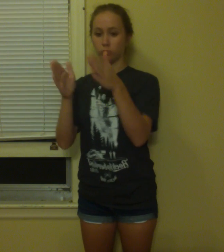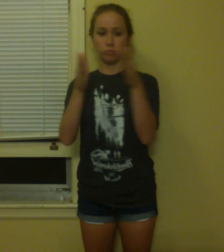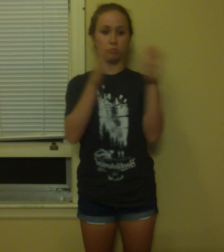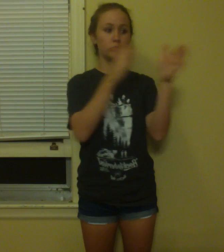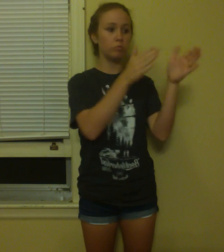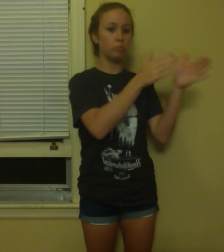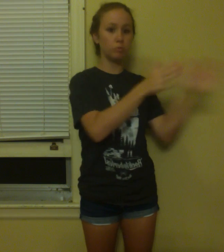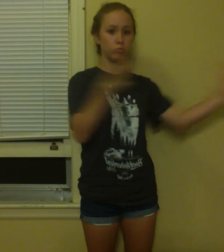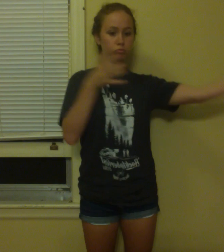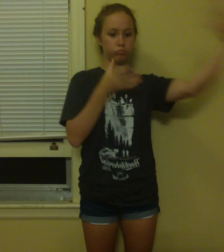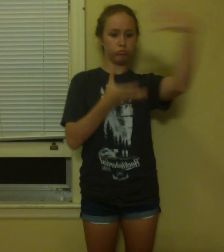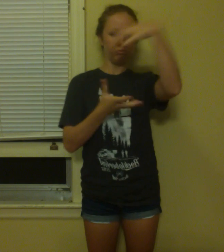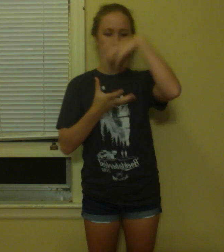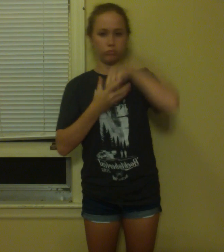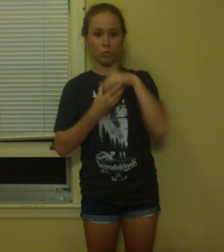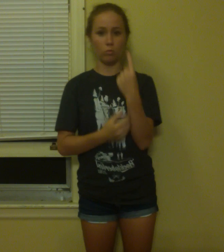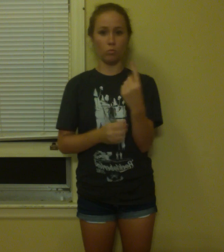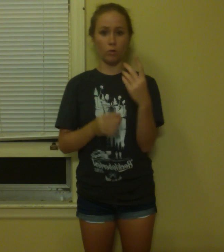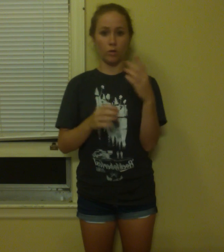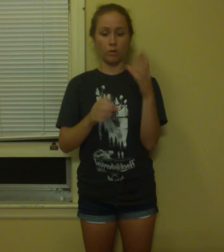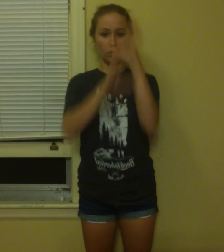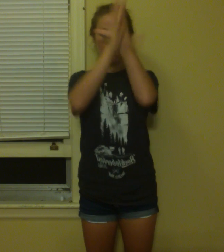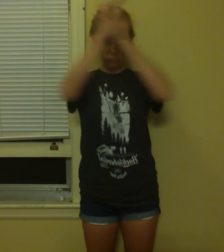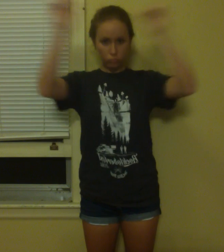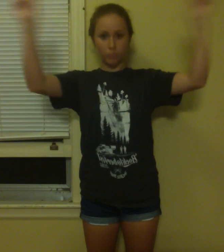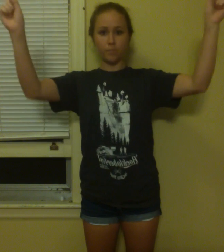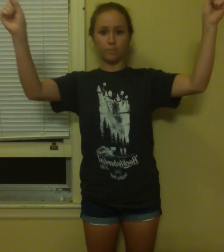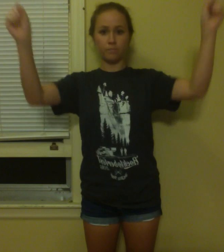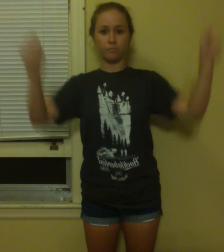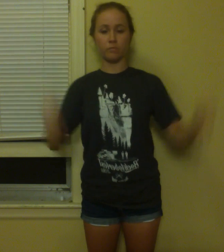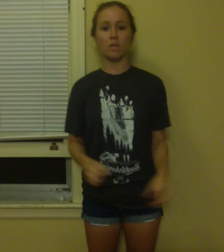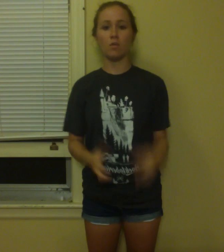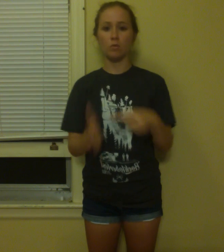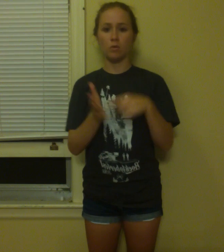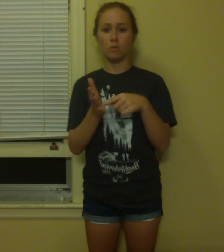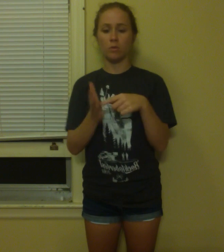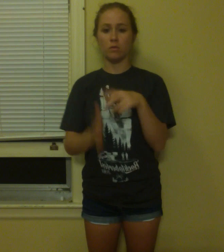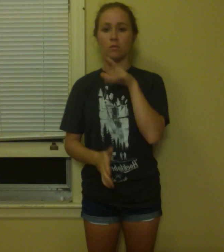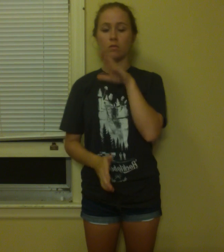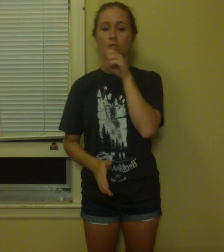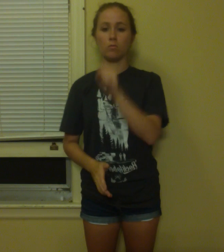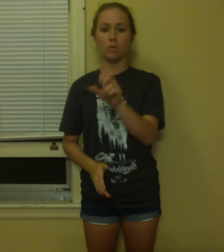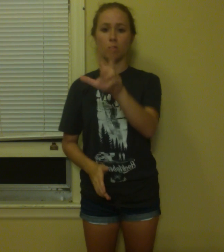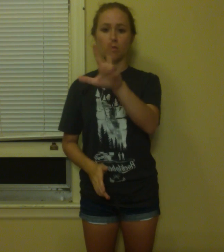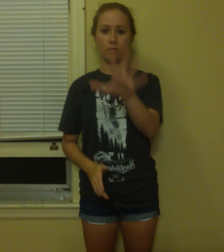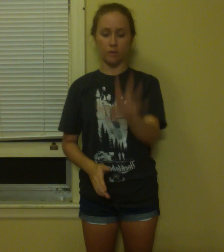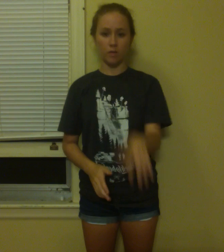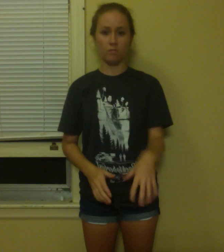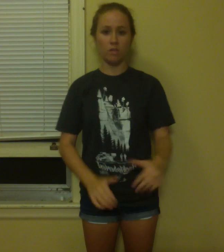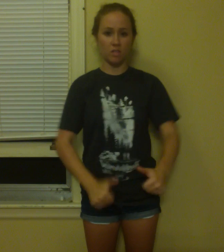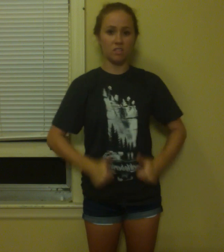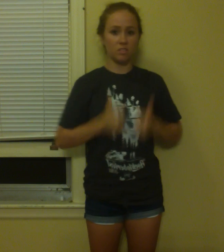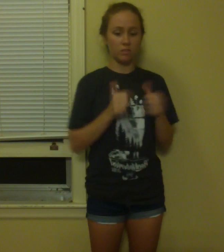jobs, let's talk requirements. 35 years old. You need to live in the United States, and it's more than just being a U.S. citizen. You need to be